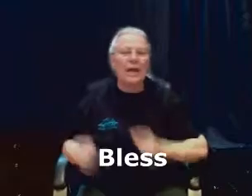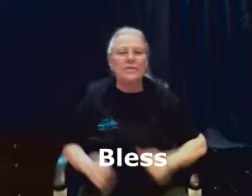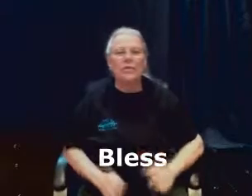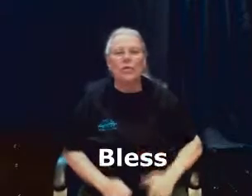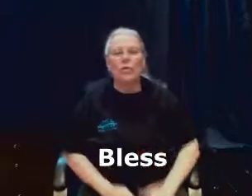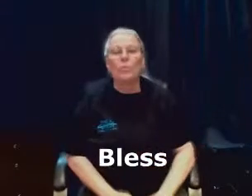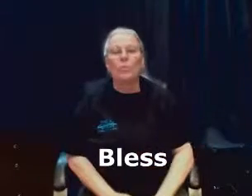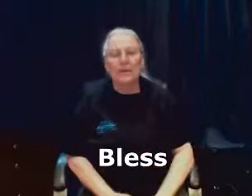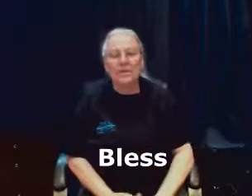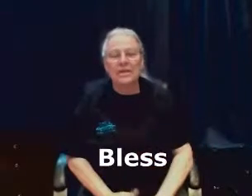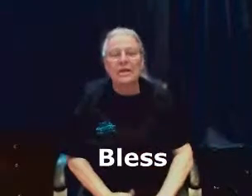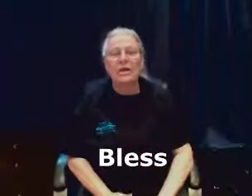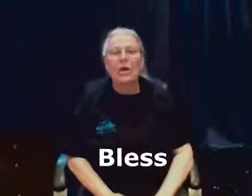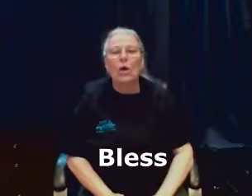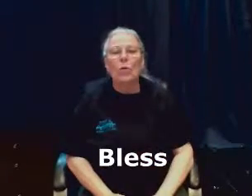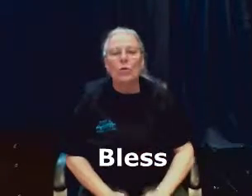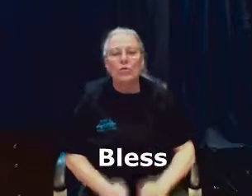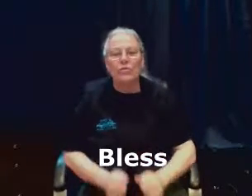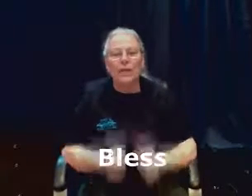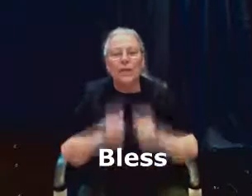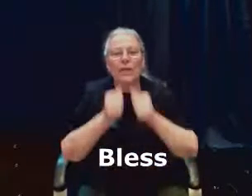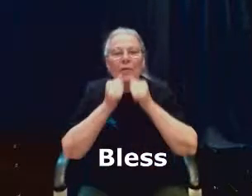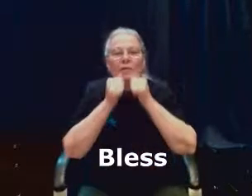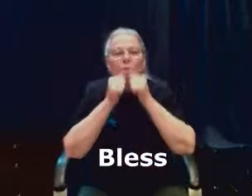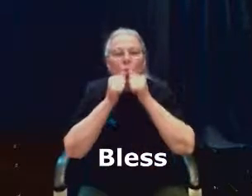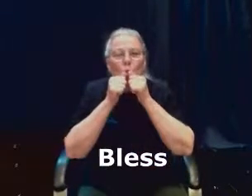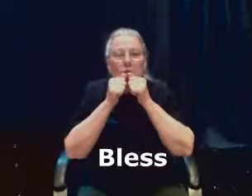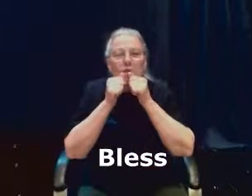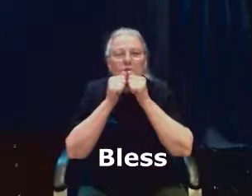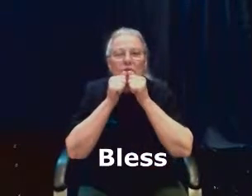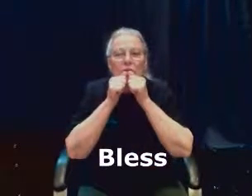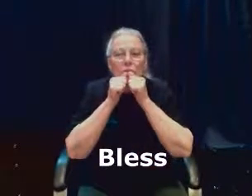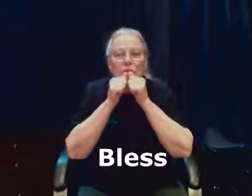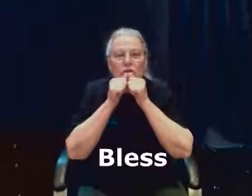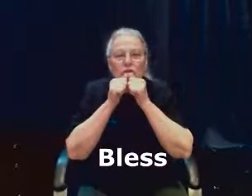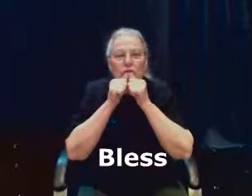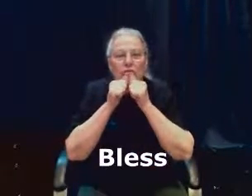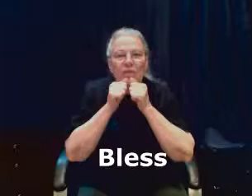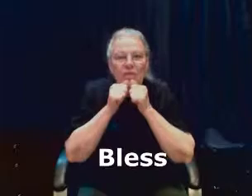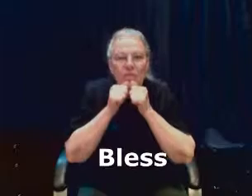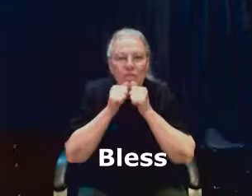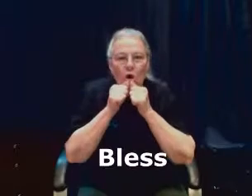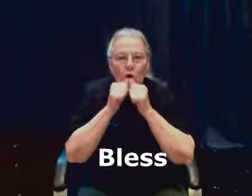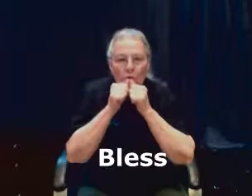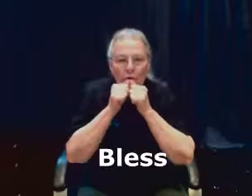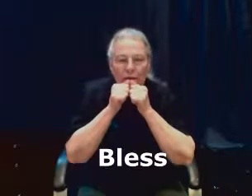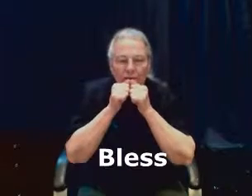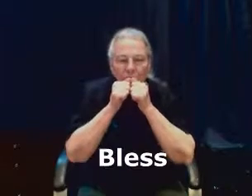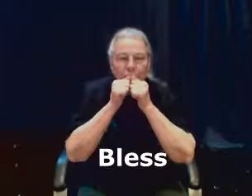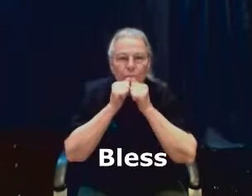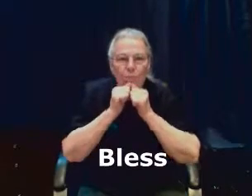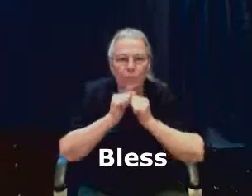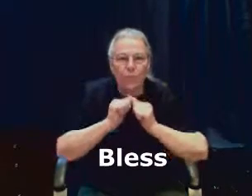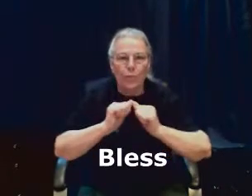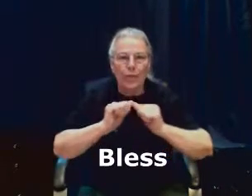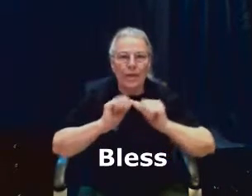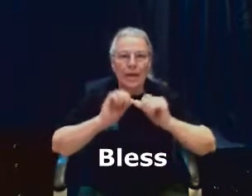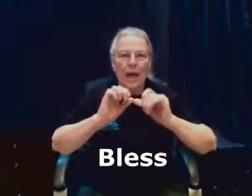Blessed or blessed, when you think about the words, put your thumbs on your lips, bring it